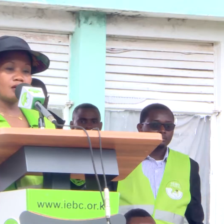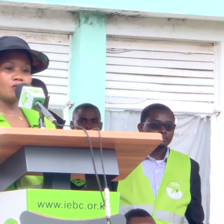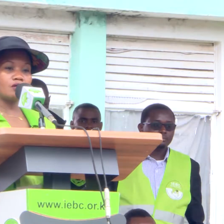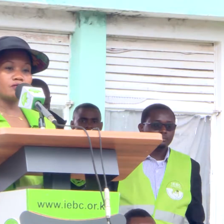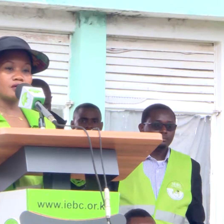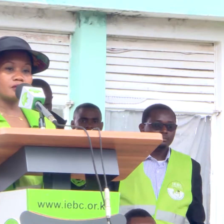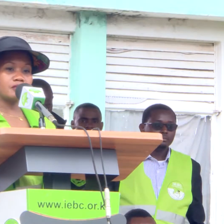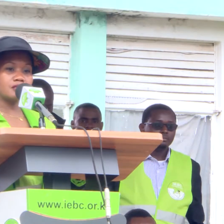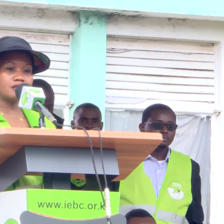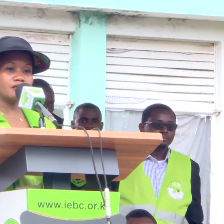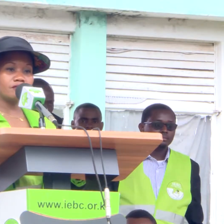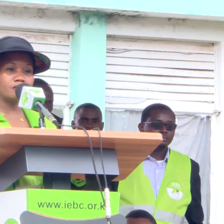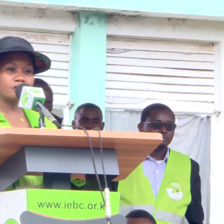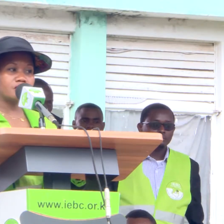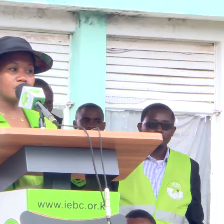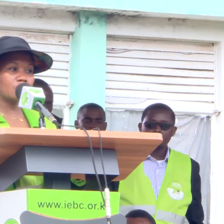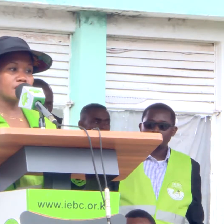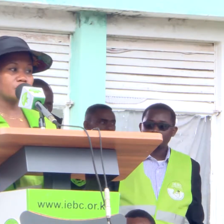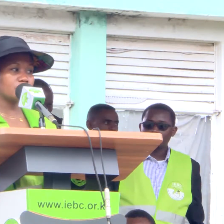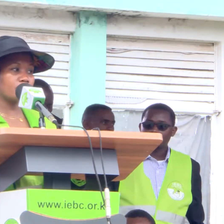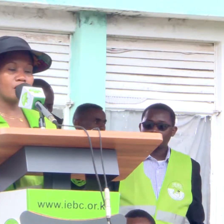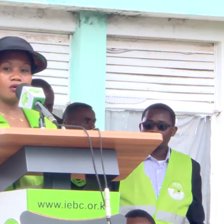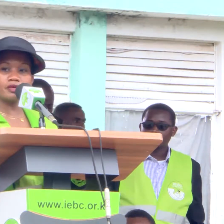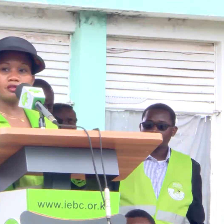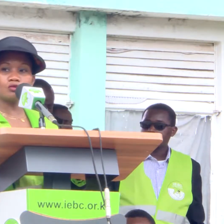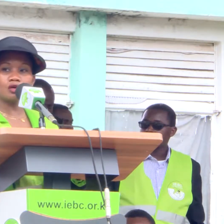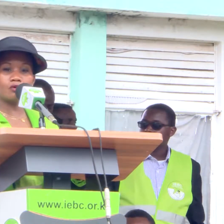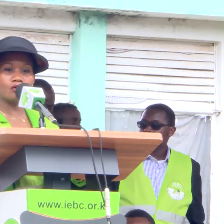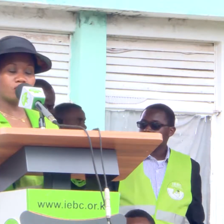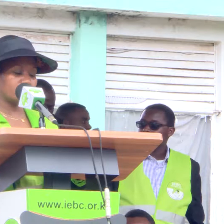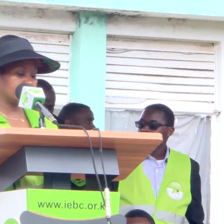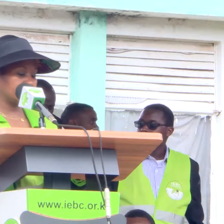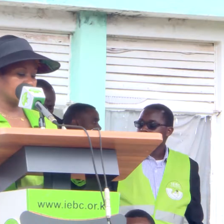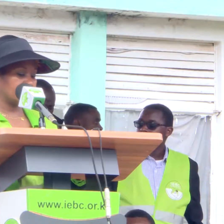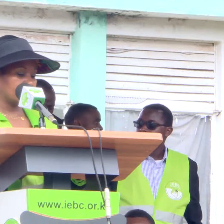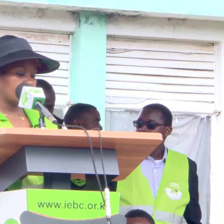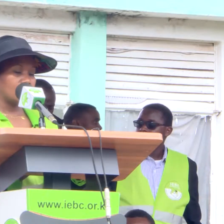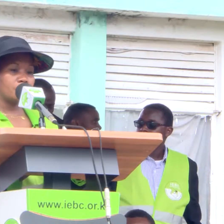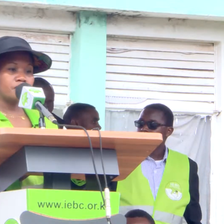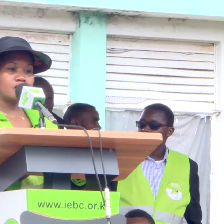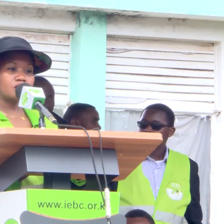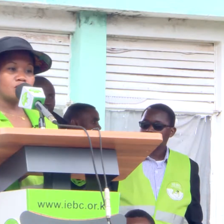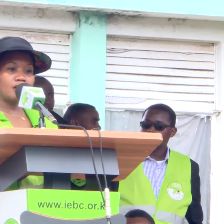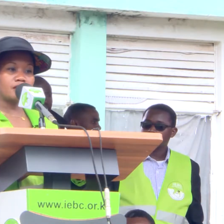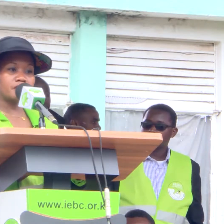Atamkaribisha pia one of the representatives, stakeholders wetu ambao wameunga mkono.